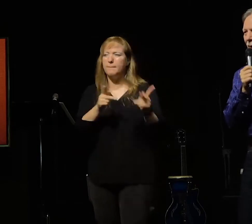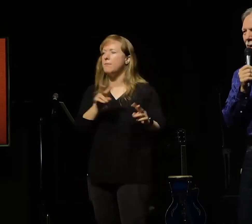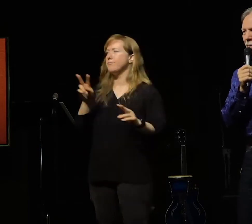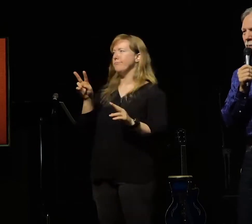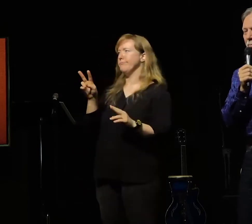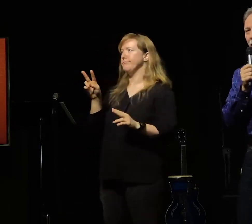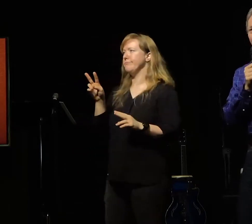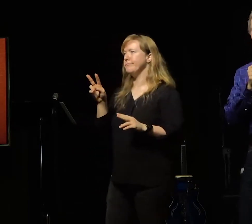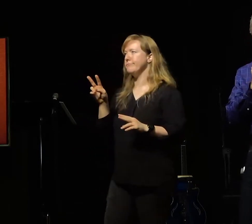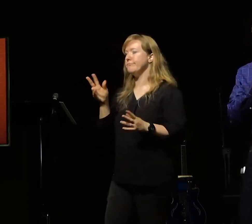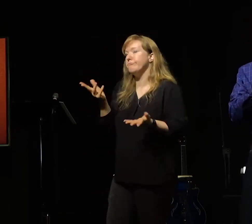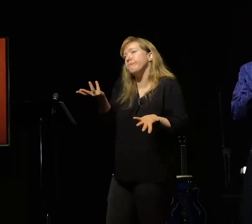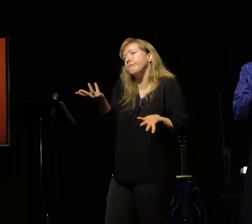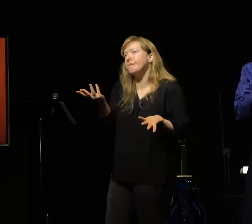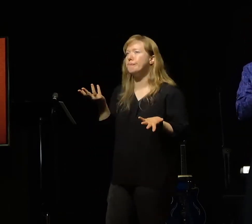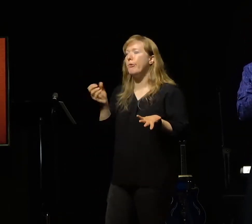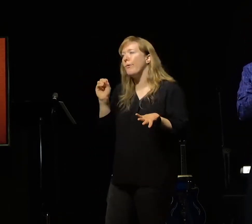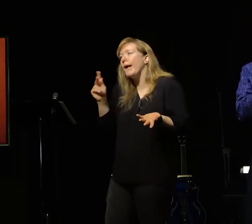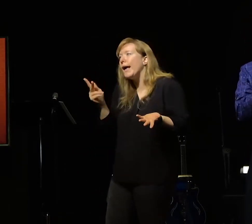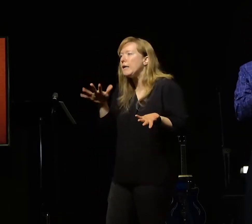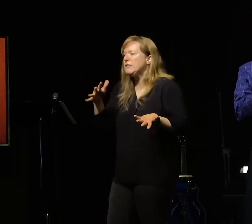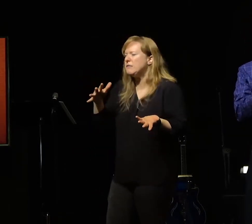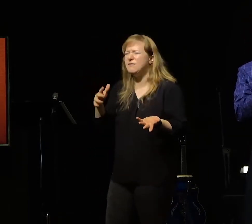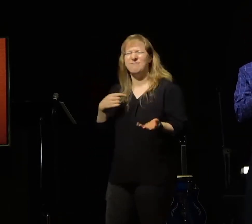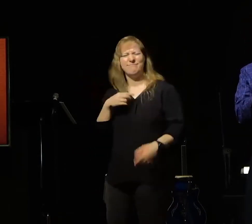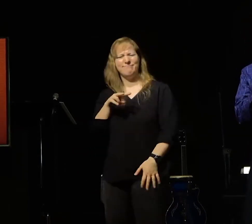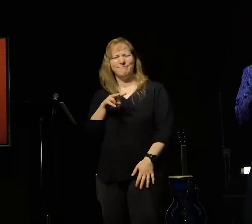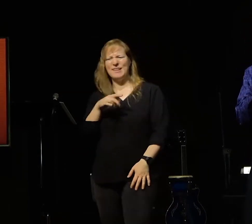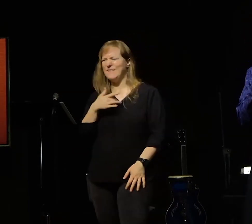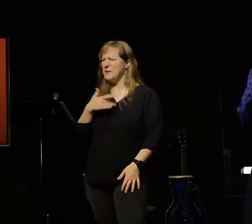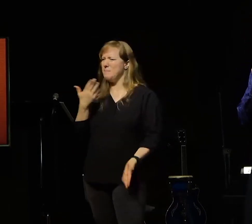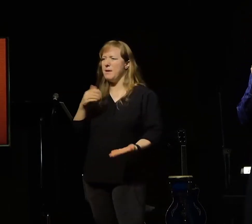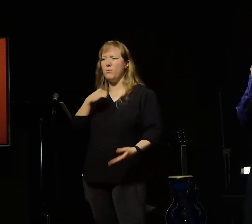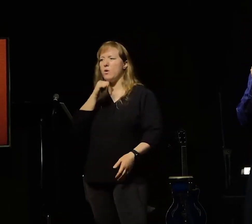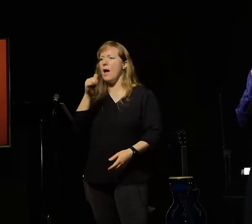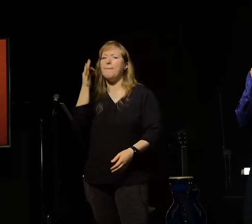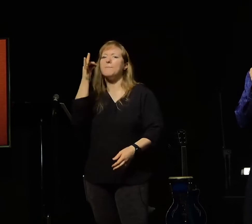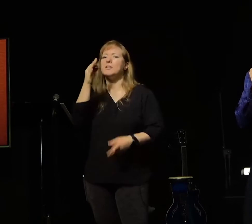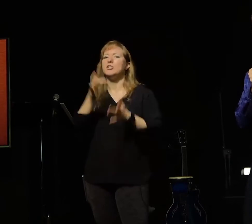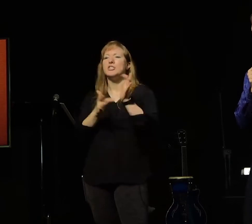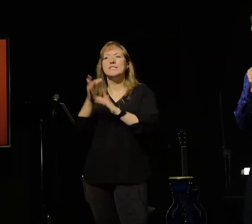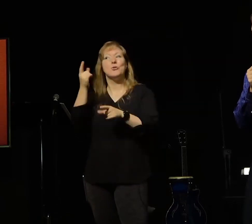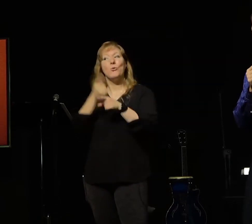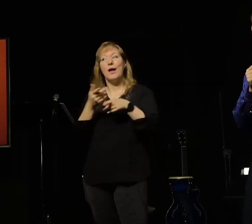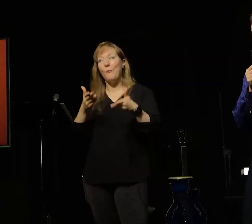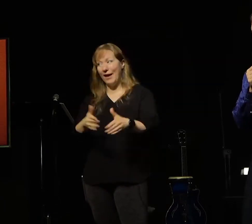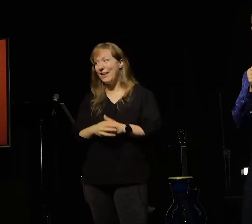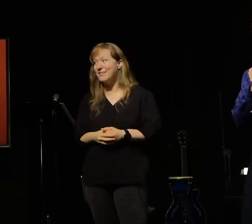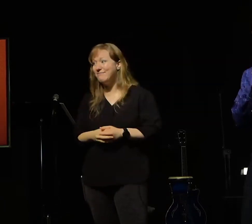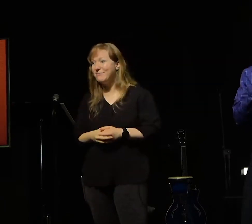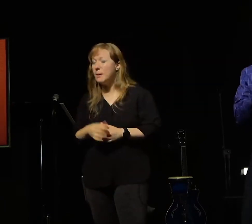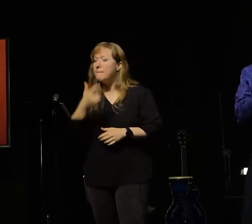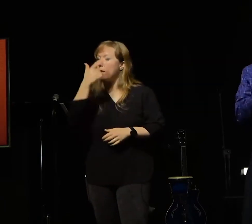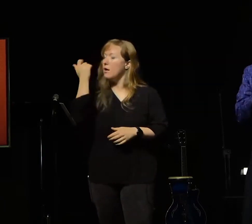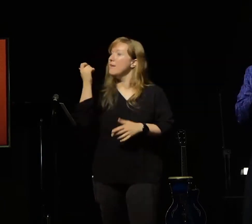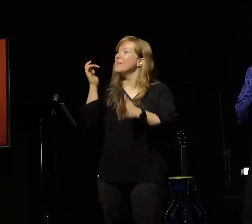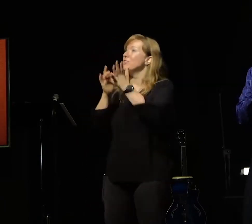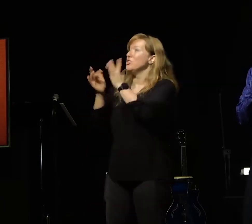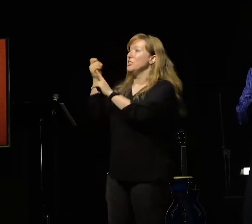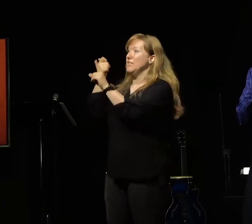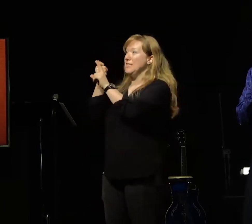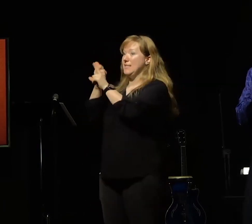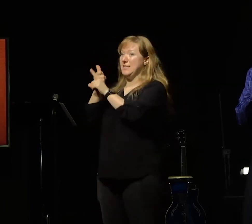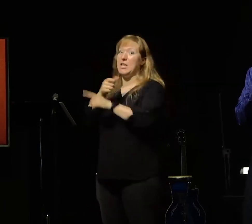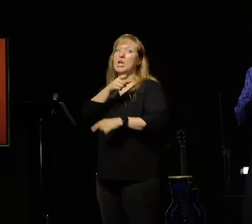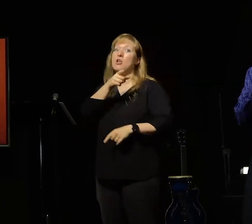that. And it just makes me feel like maybe we're not preaching Jesus like we should, because Jesus is a